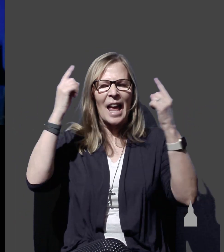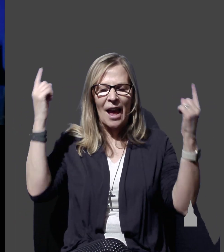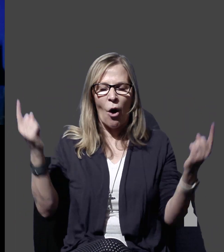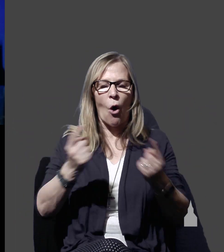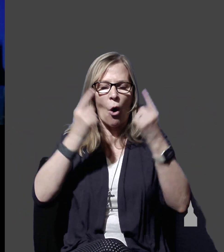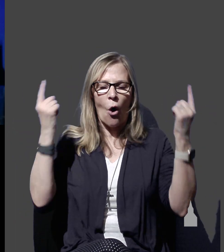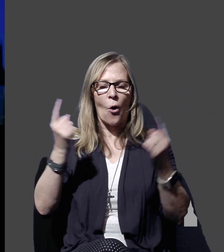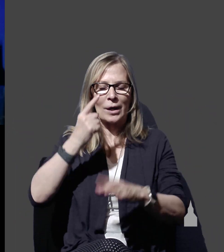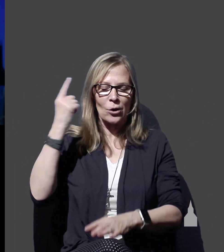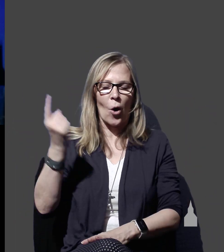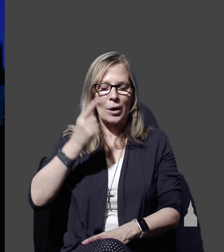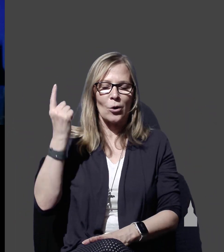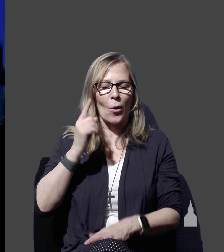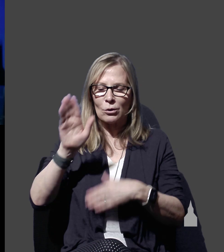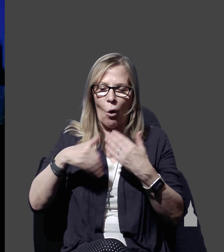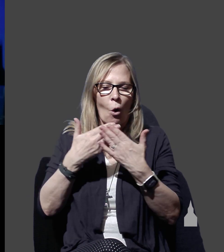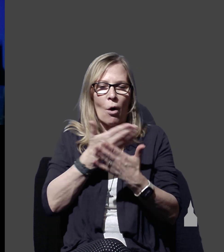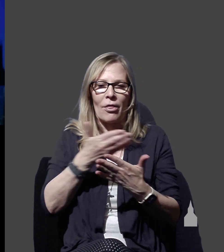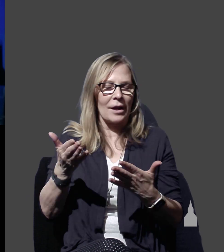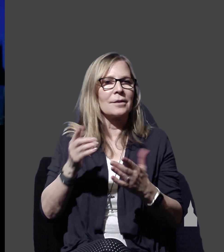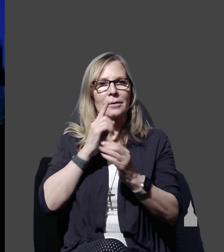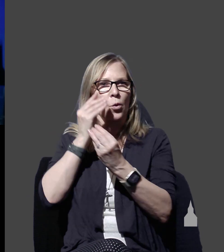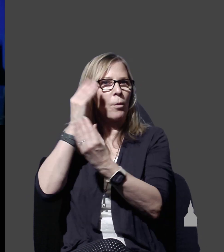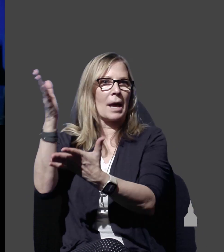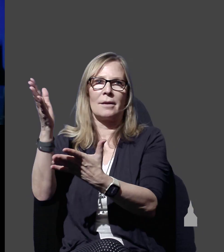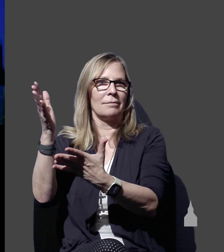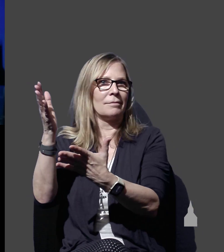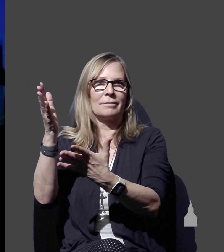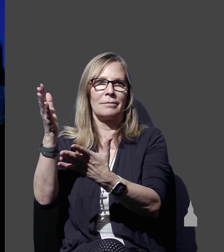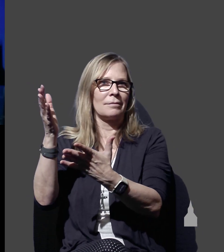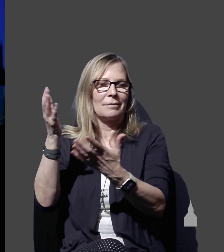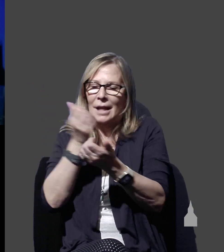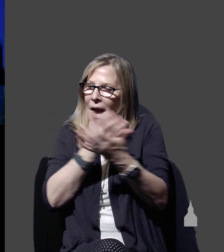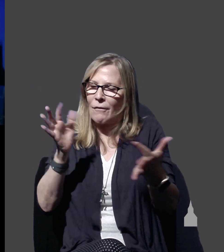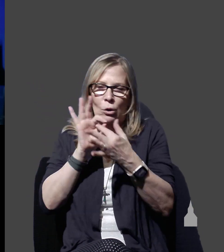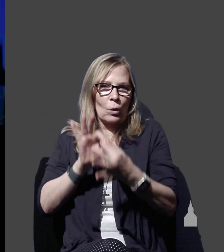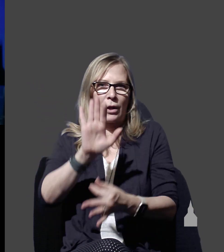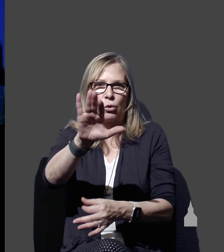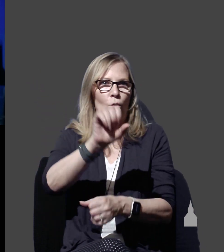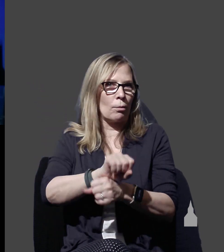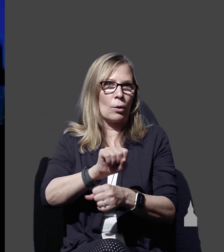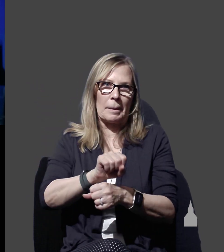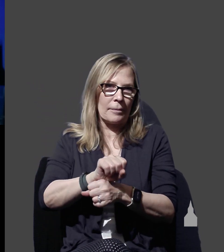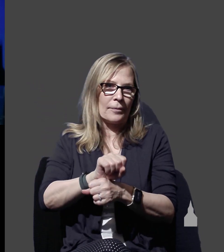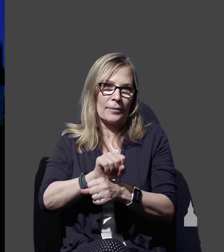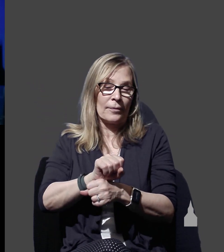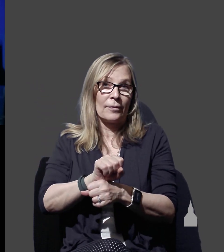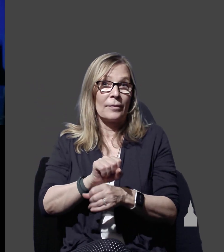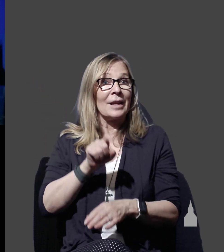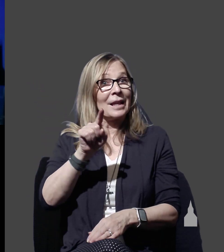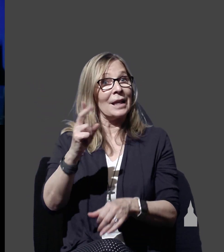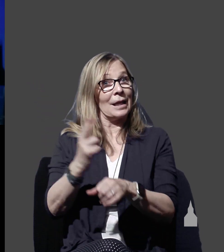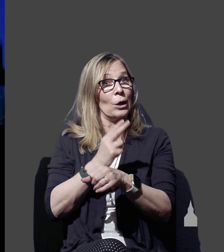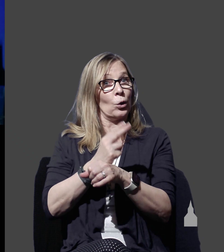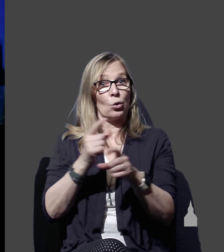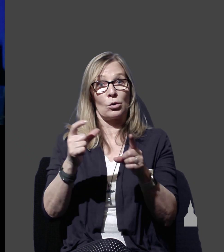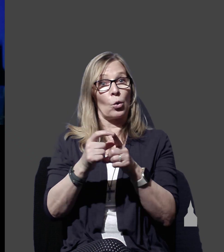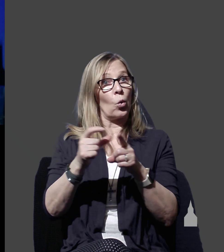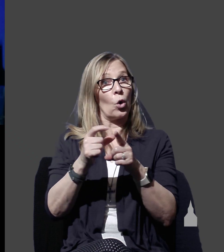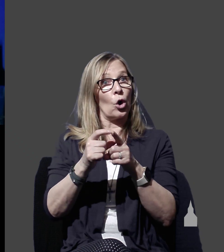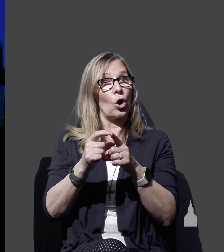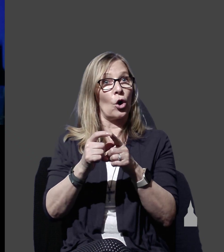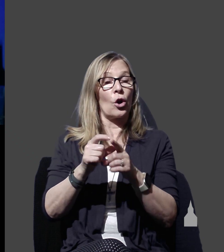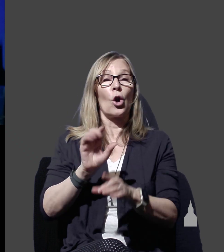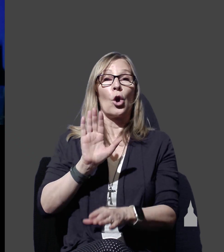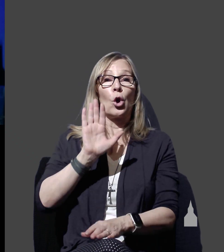obey. It's comprehensive. It's everything related to your employment. In fact, he even uses the words,